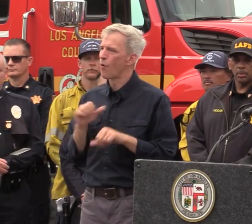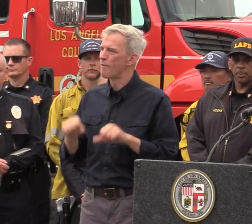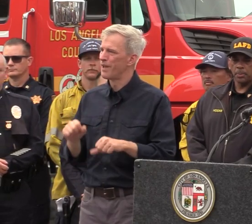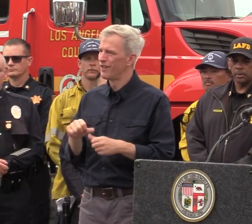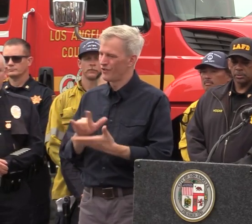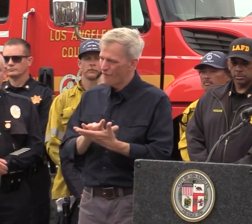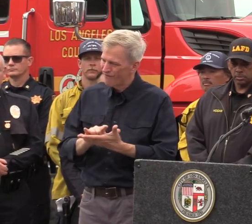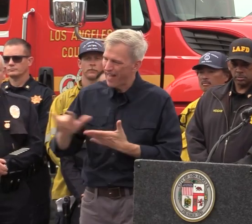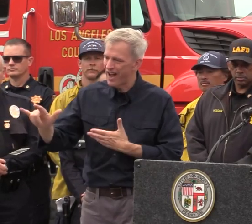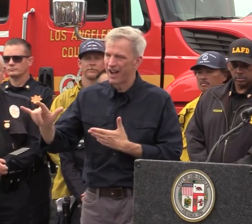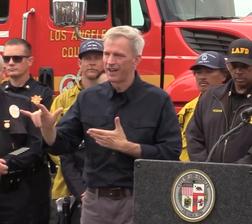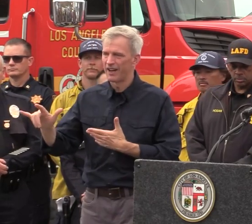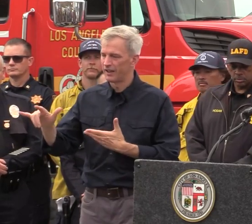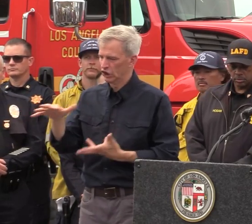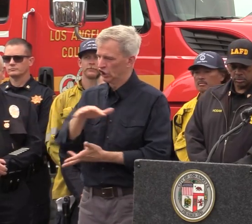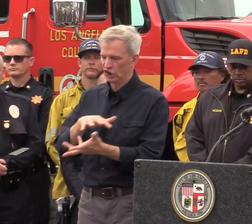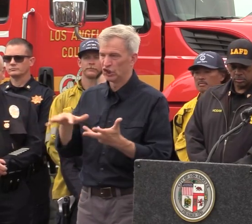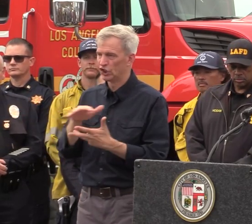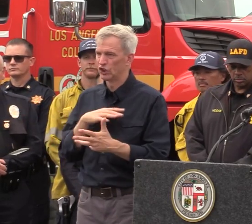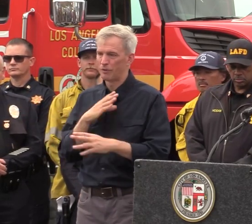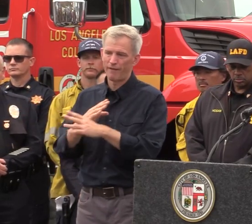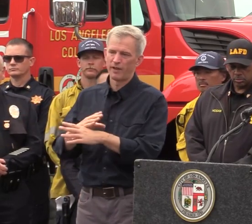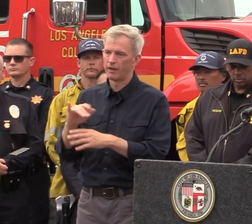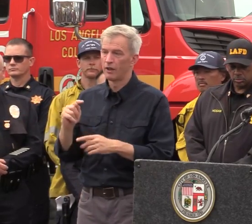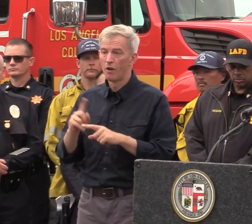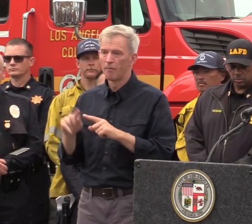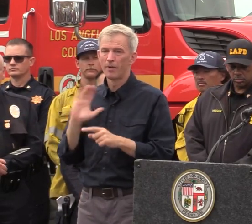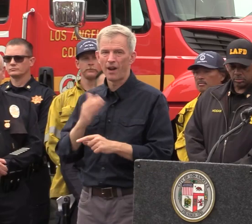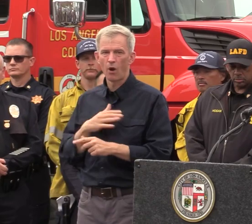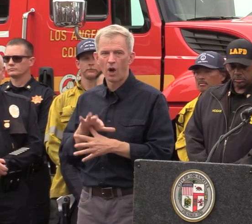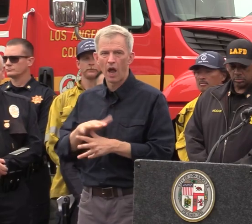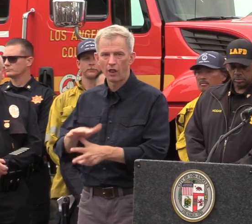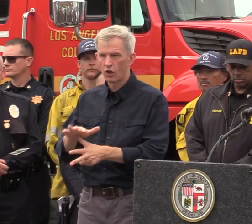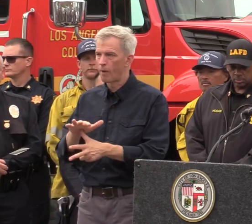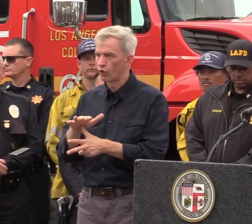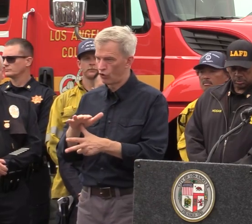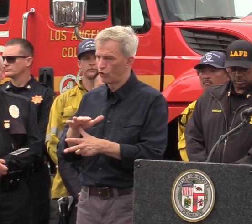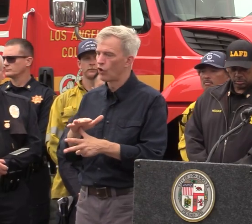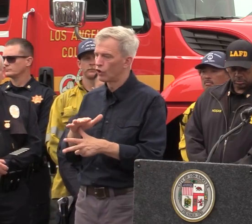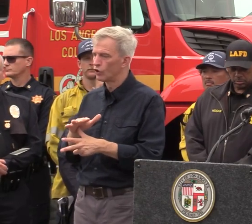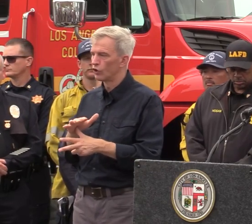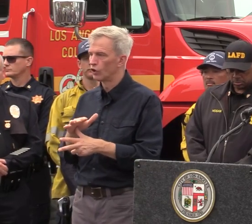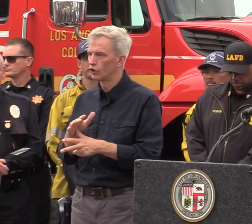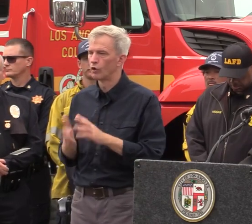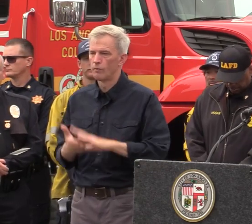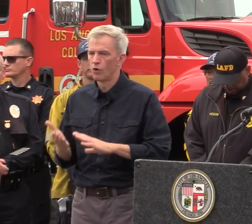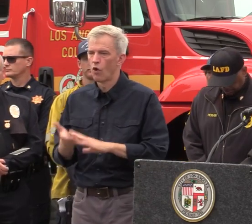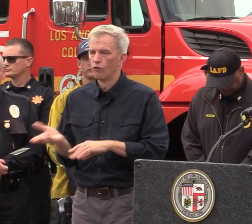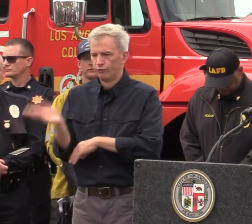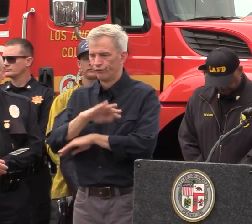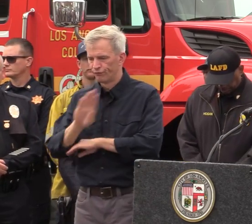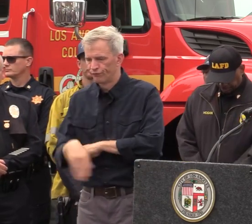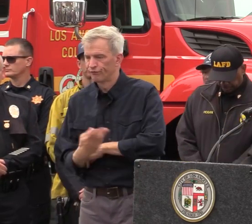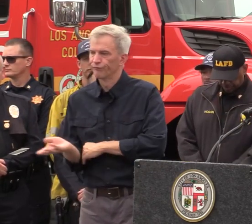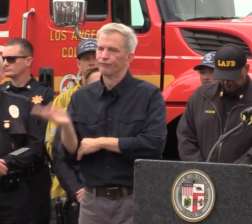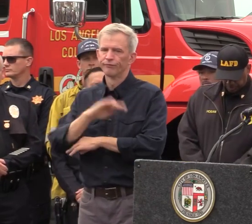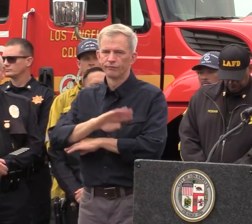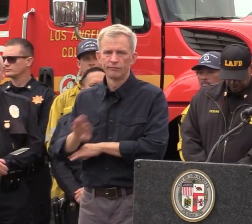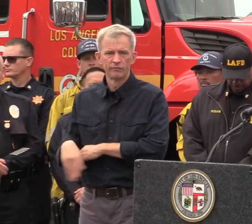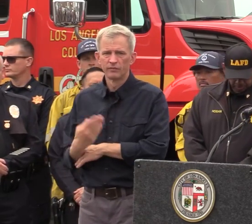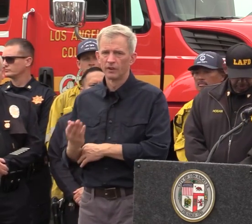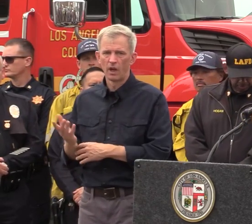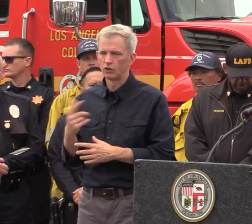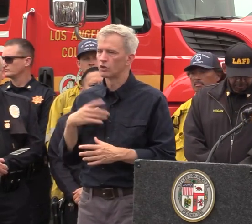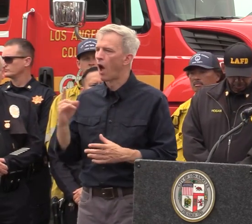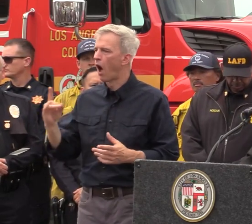aircraft. However, our helicopters have been operating 24/7 since the beginning of the fire, making hundreds